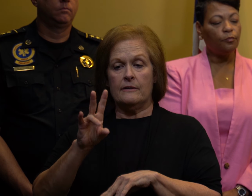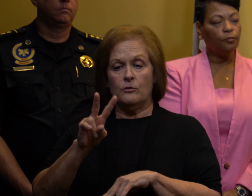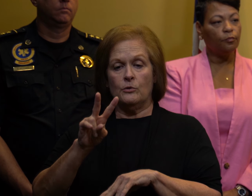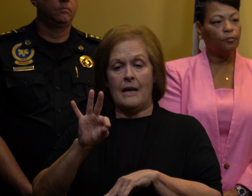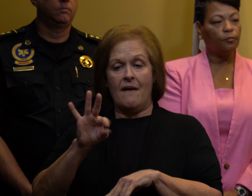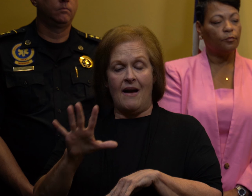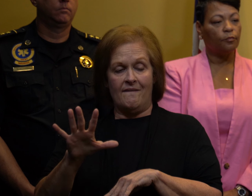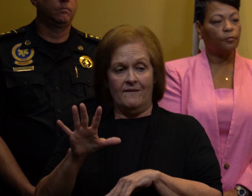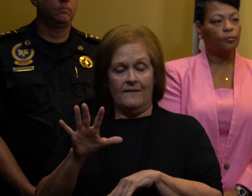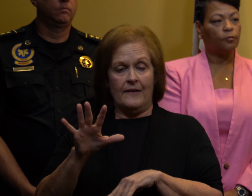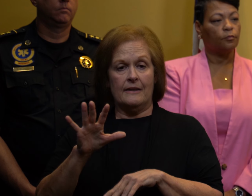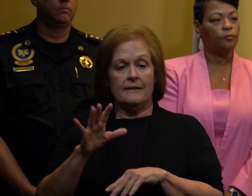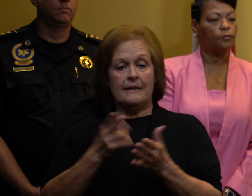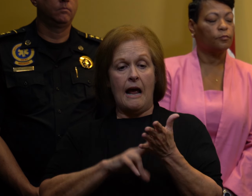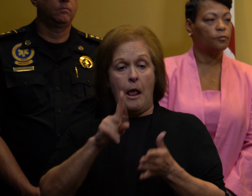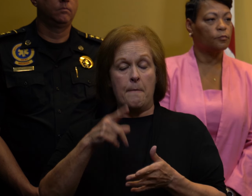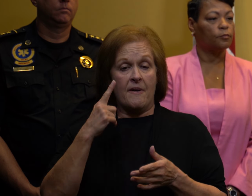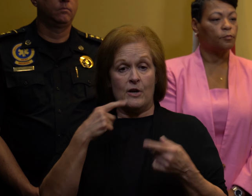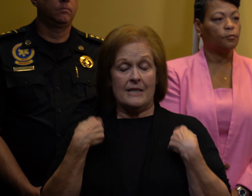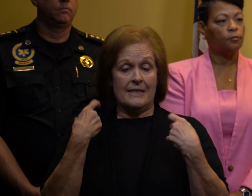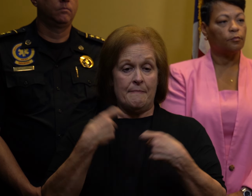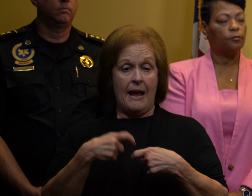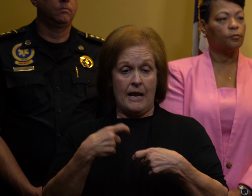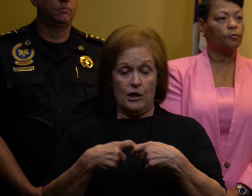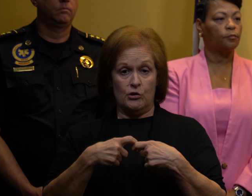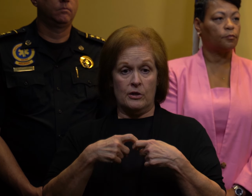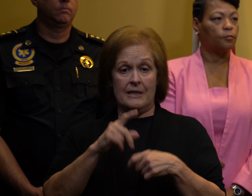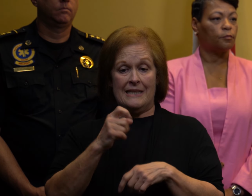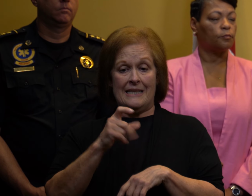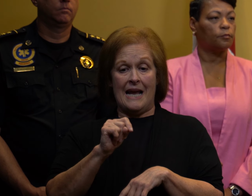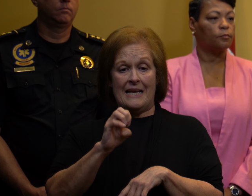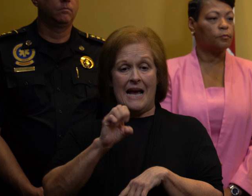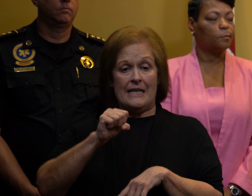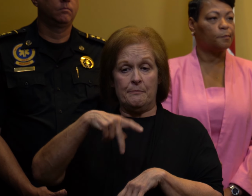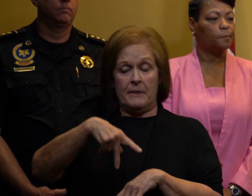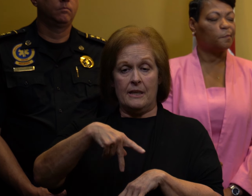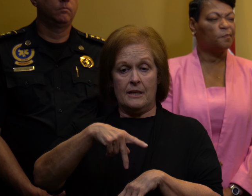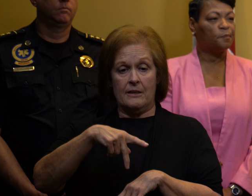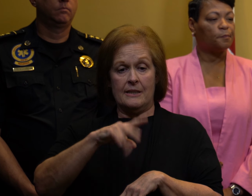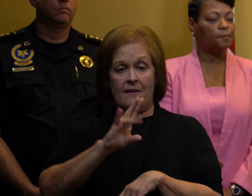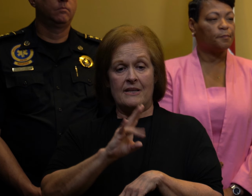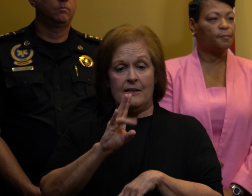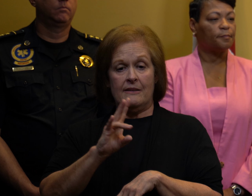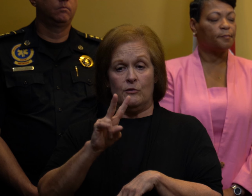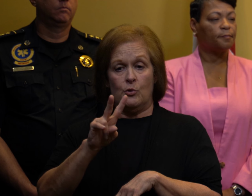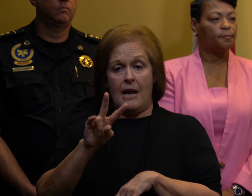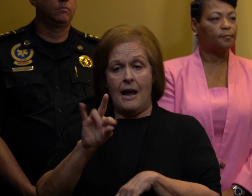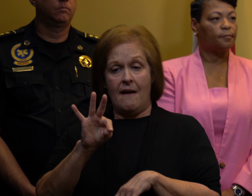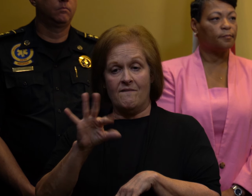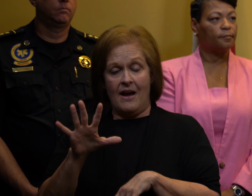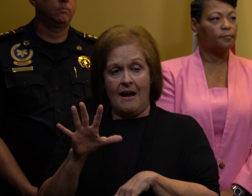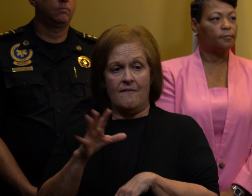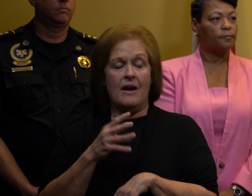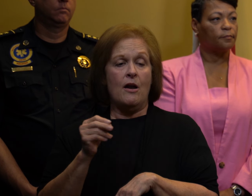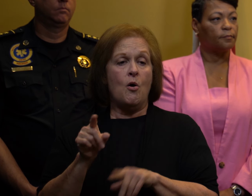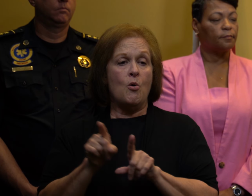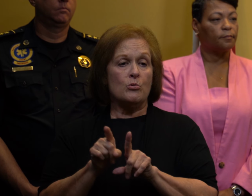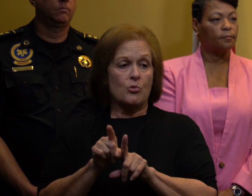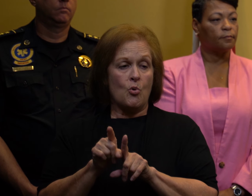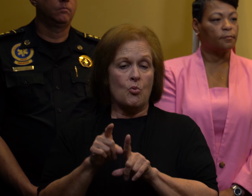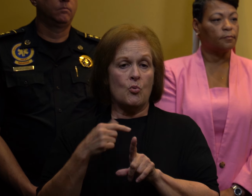77295. To sign up for our Spanish emergency alerts, text ESP to to 77295. And obviously,